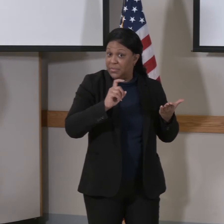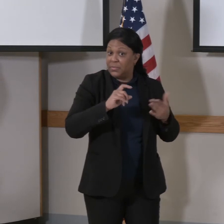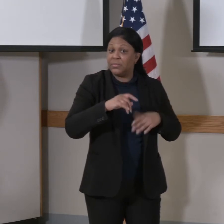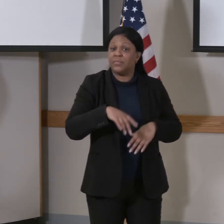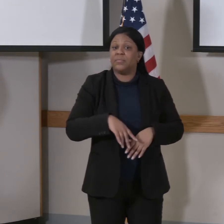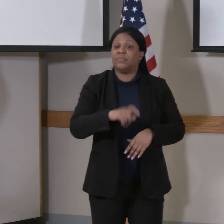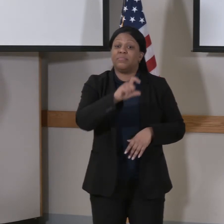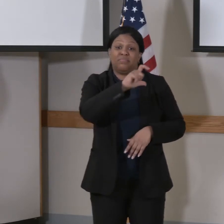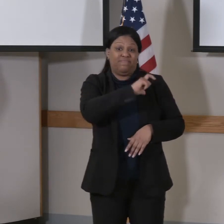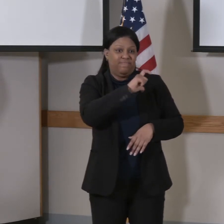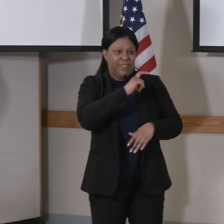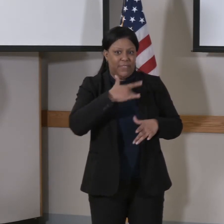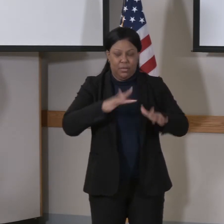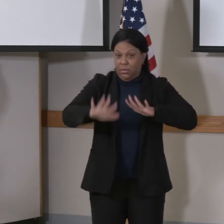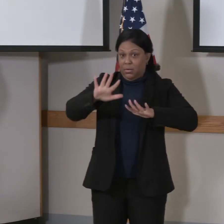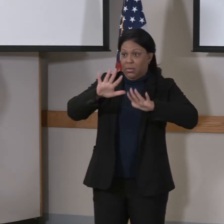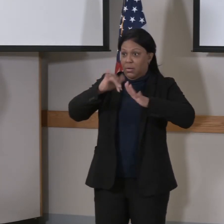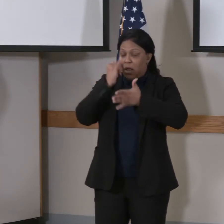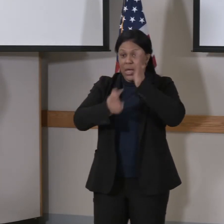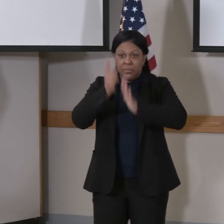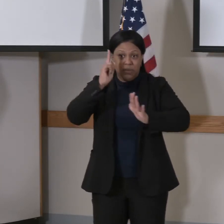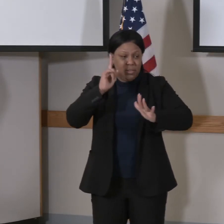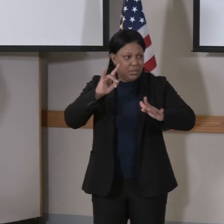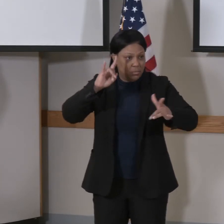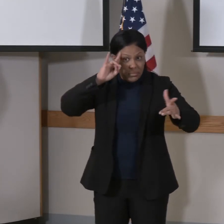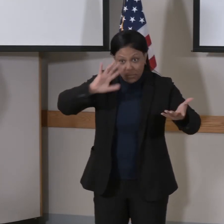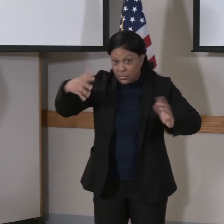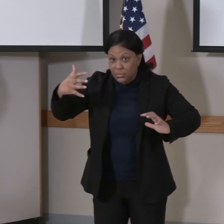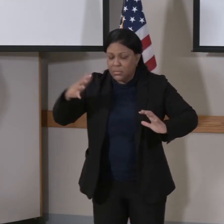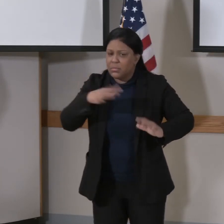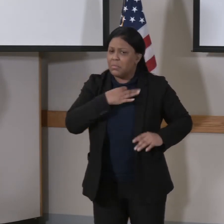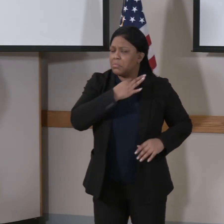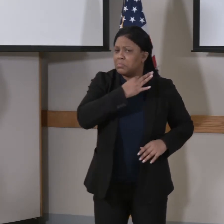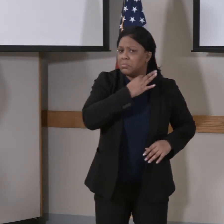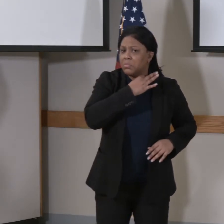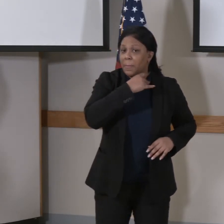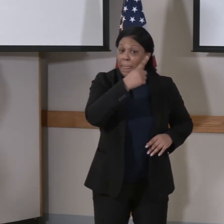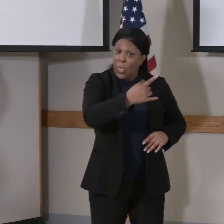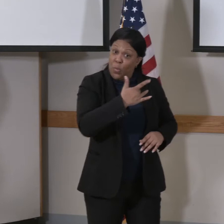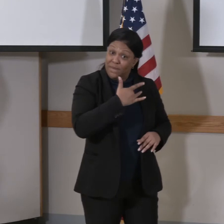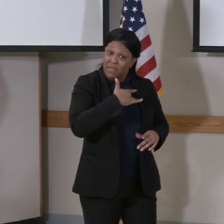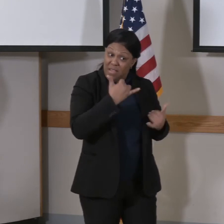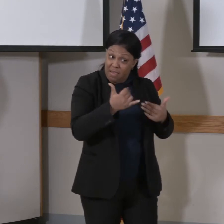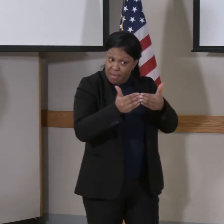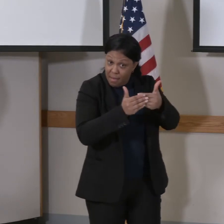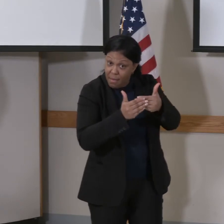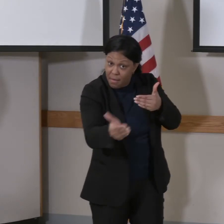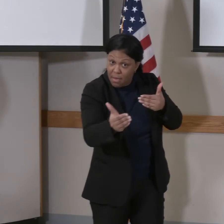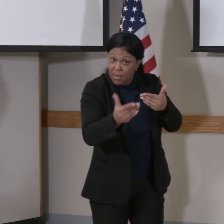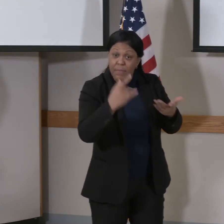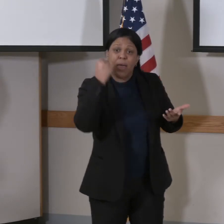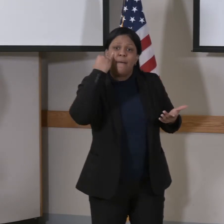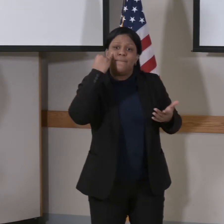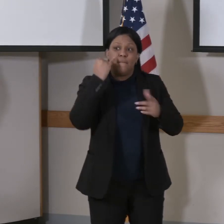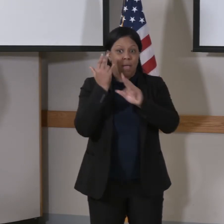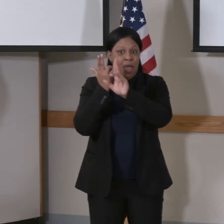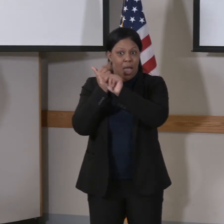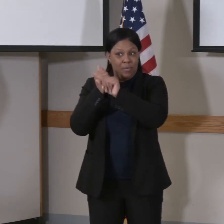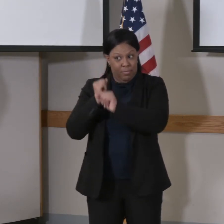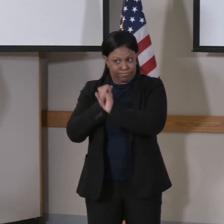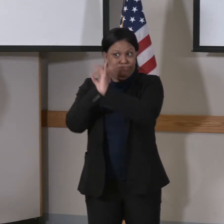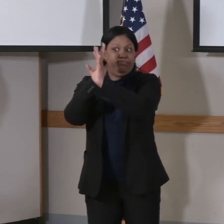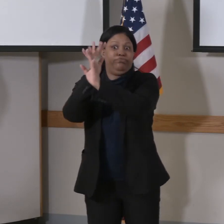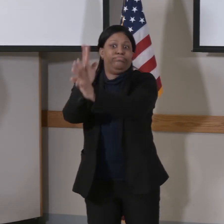amount of planning now, are you planning that when people do go on a freeway, they will be arrested, or there will be a grace period to get off, or what does the